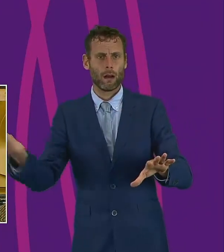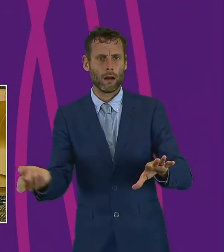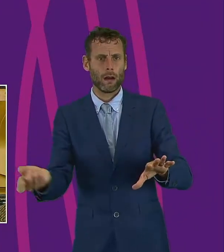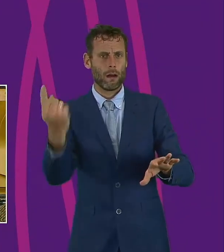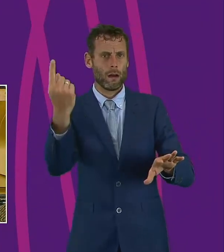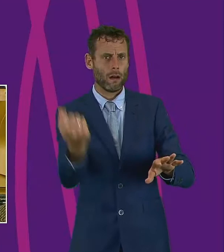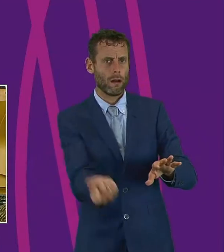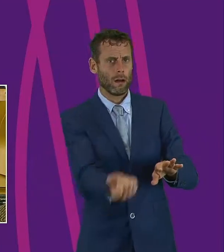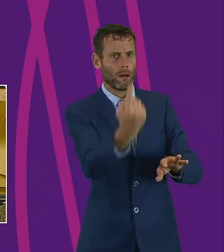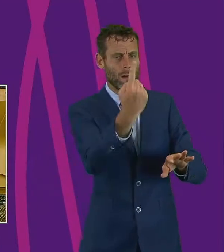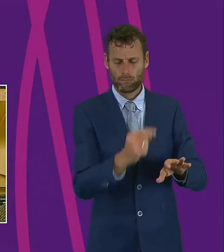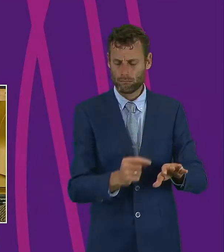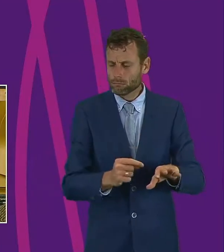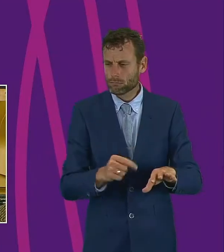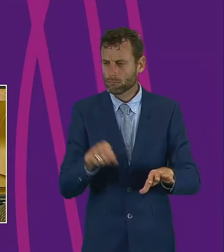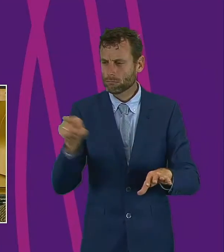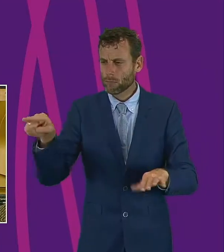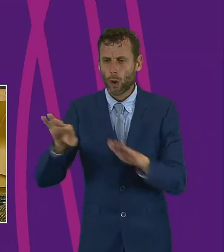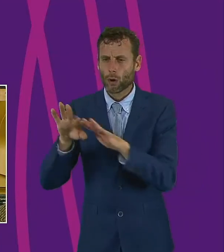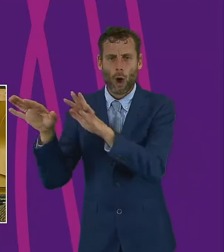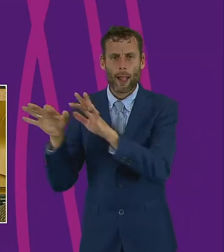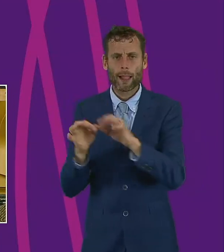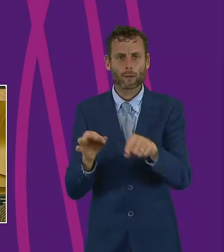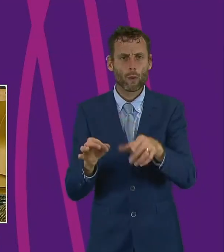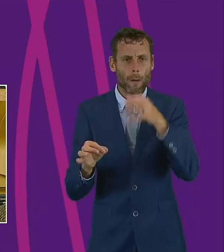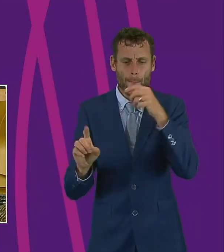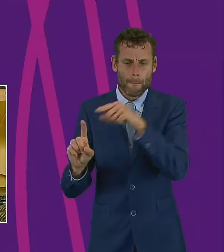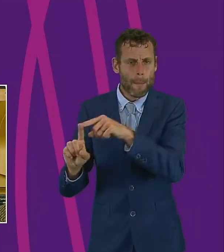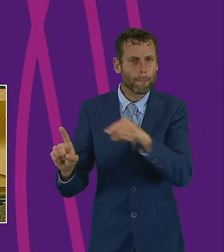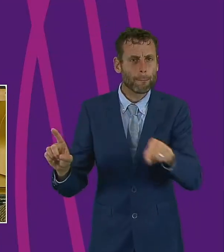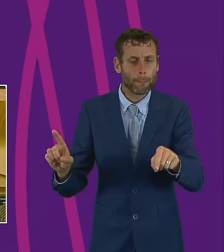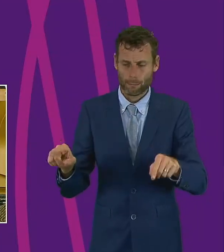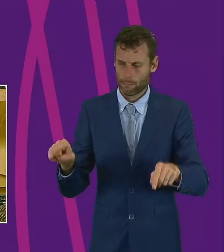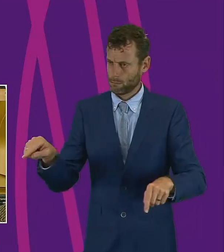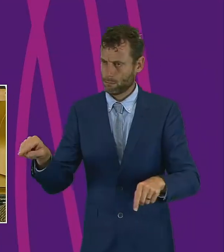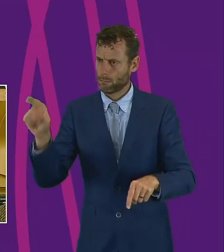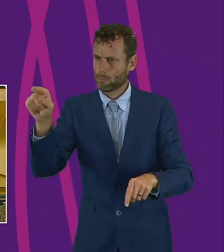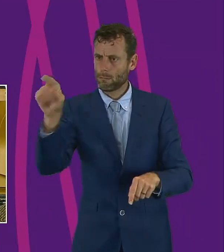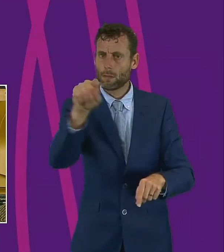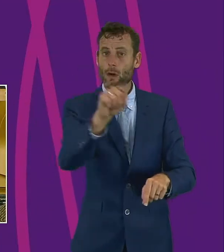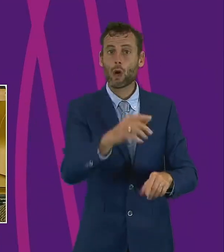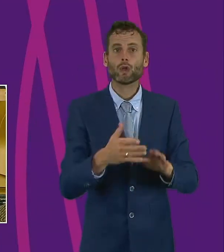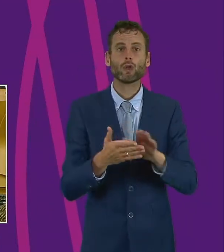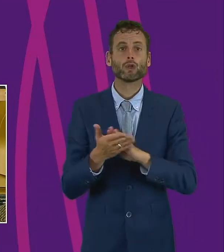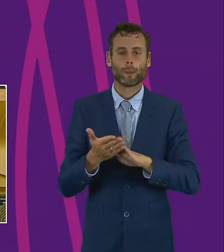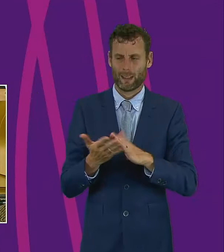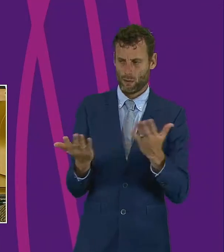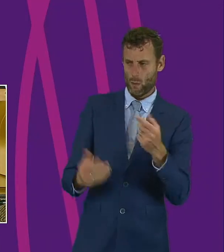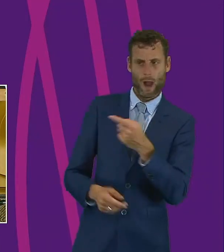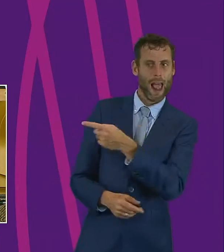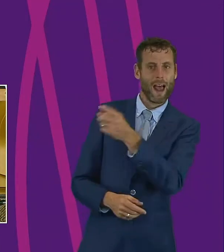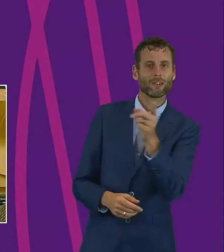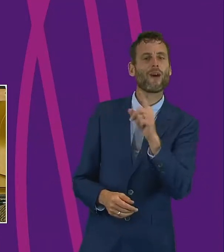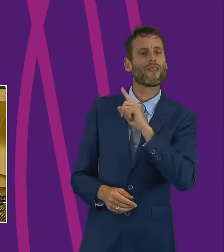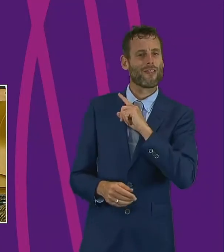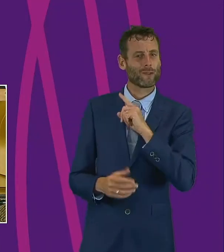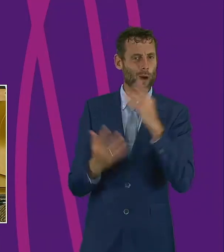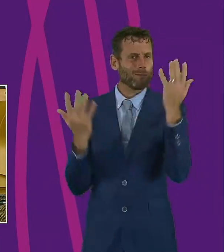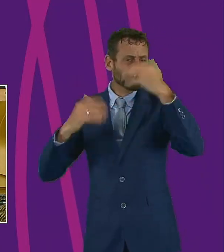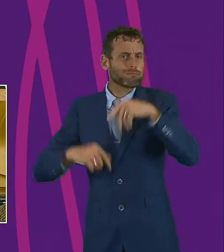wider community-based prevalence there. And I gave some figures yesterday just to try to illustrate that.